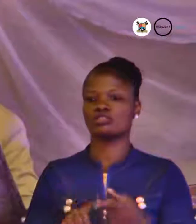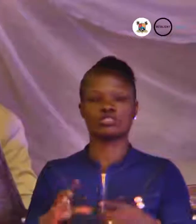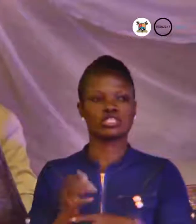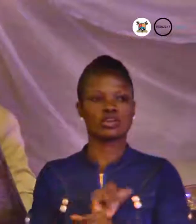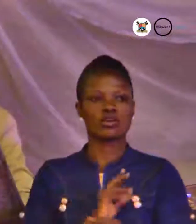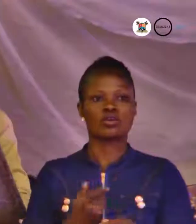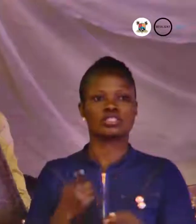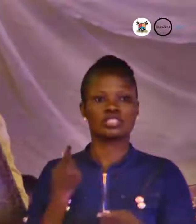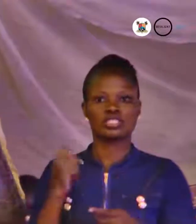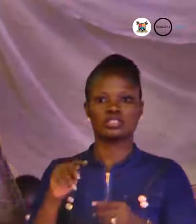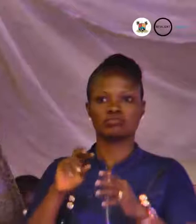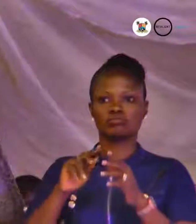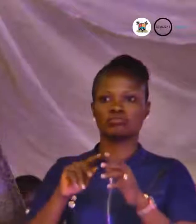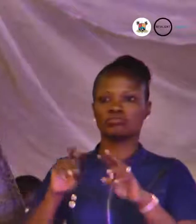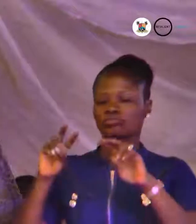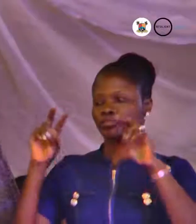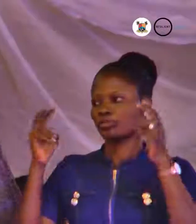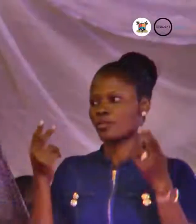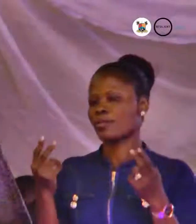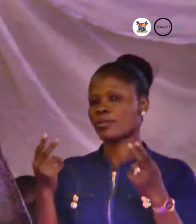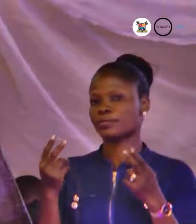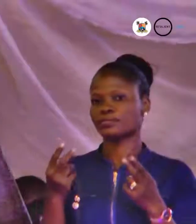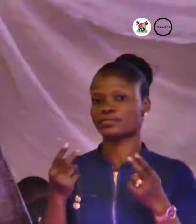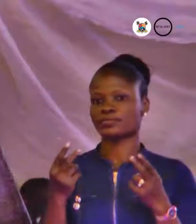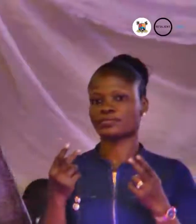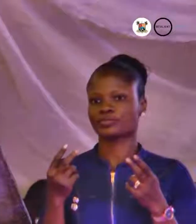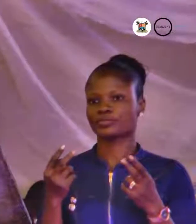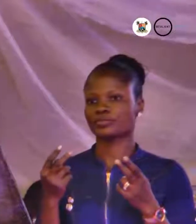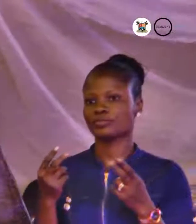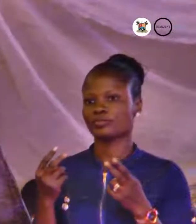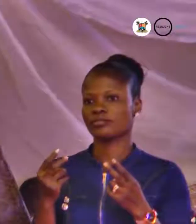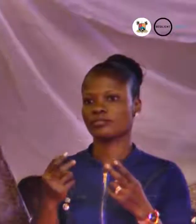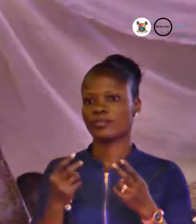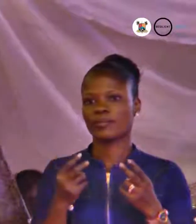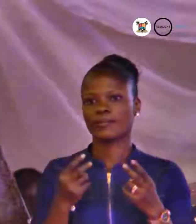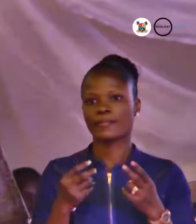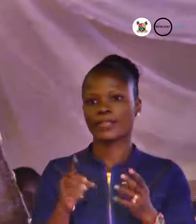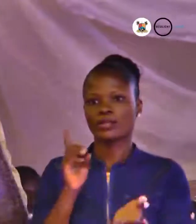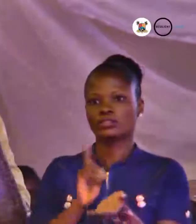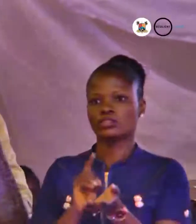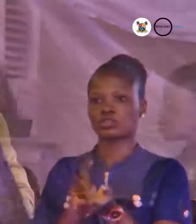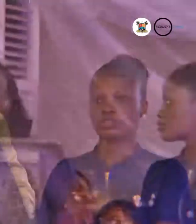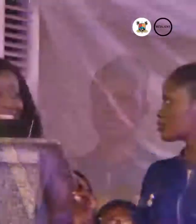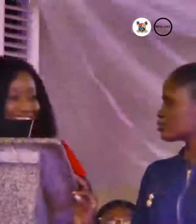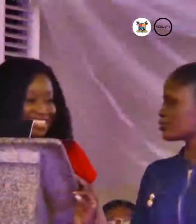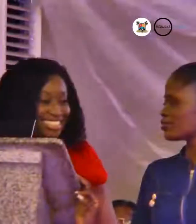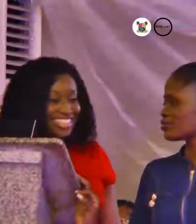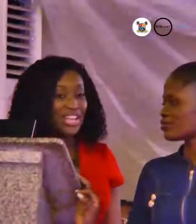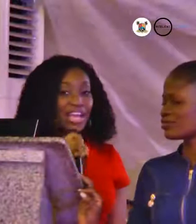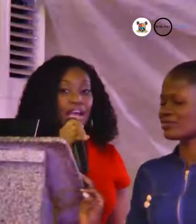in understanding the overview of resilience in Lagos State. Dr. Dania, please.